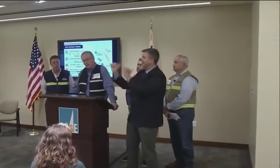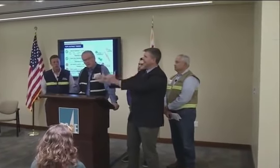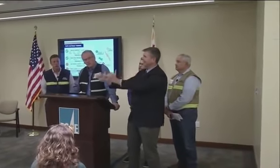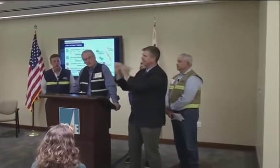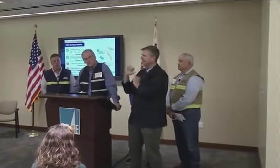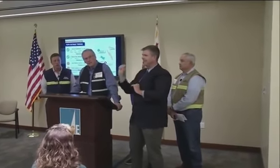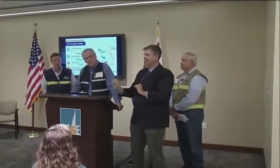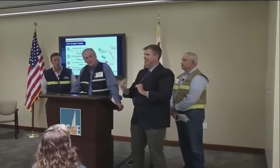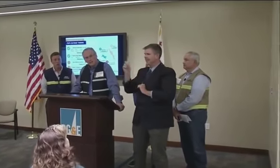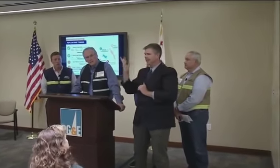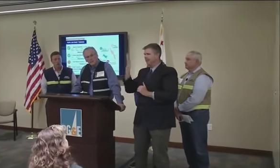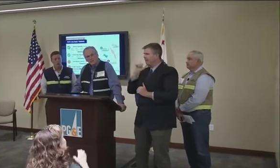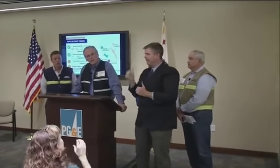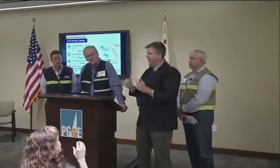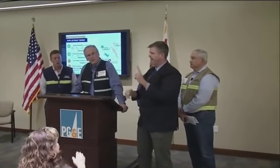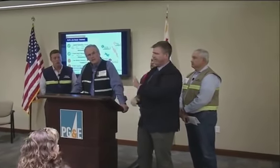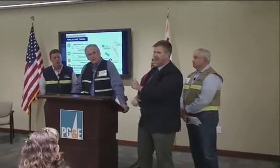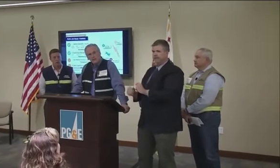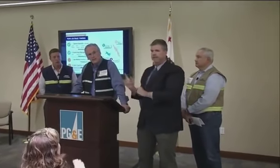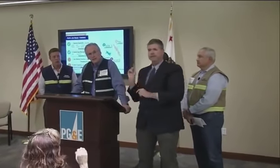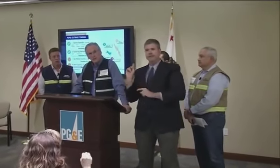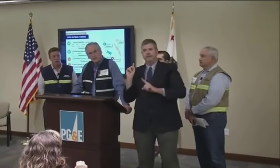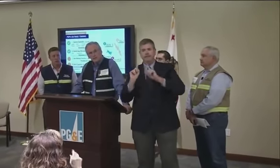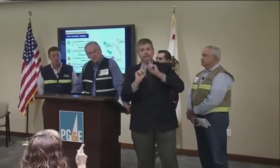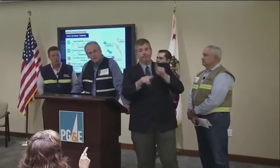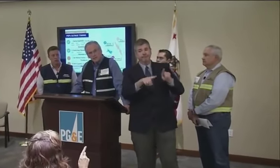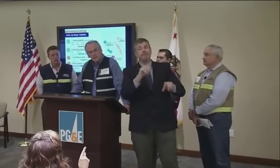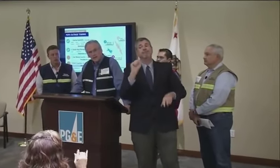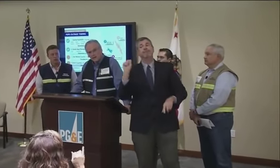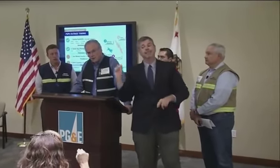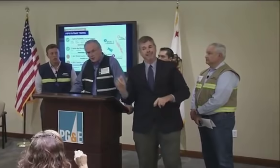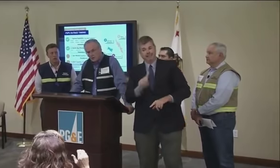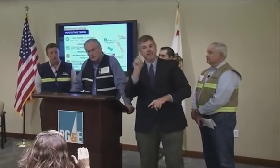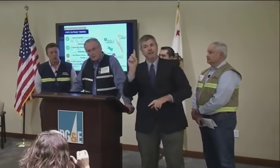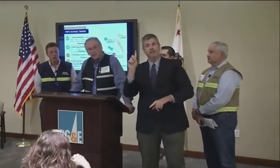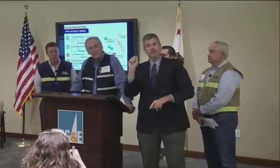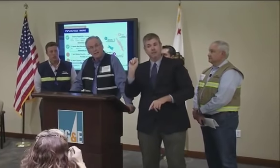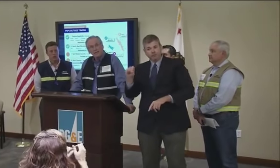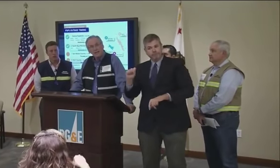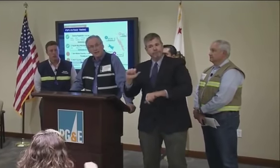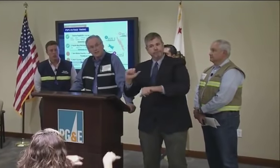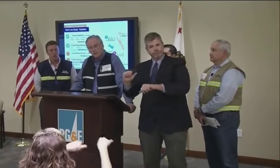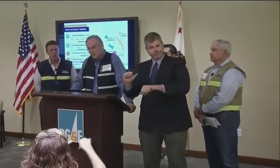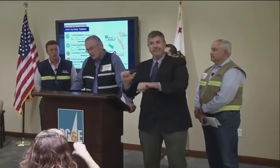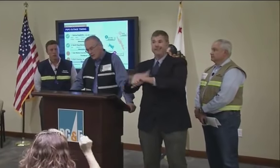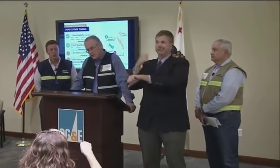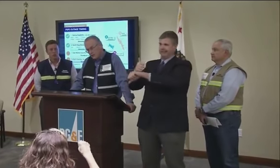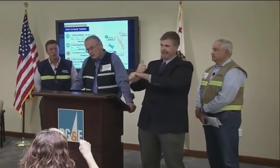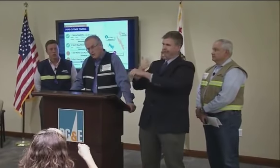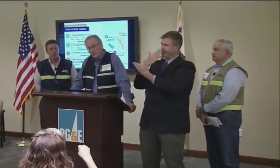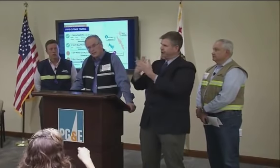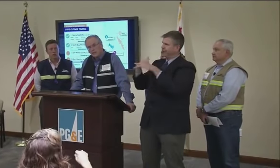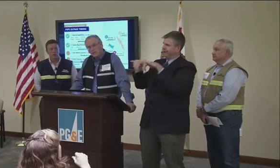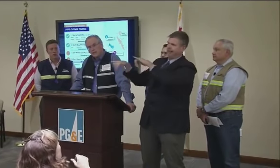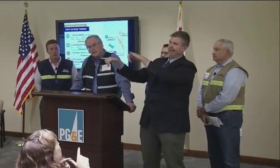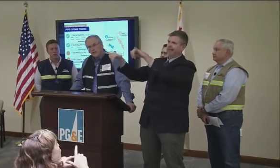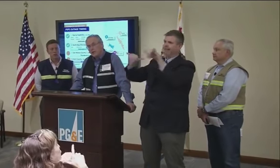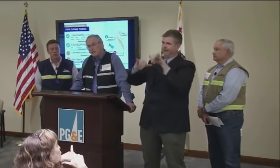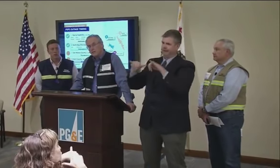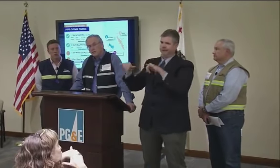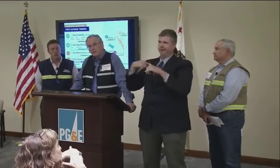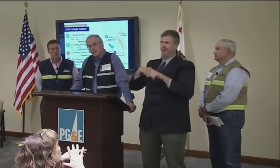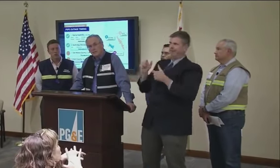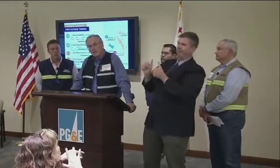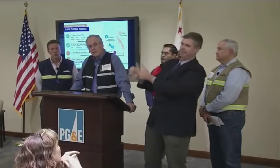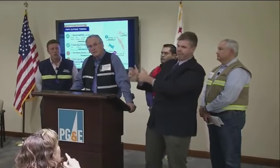San Diego Gas and Electric is the gold standard in California for this. They got it earlier because they had the fires earlier, and historically,